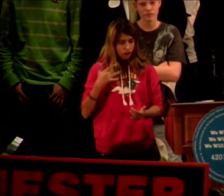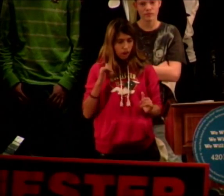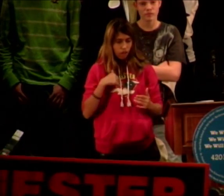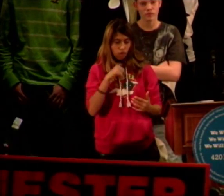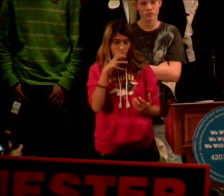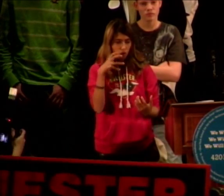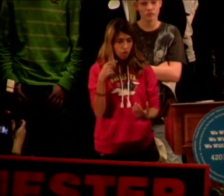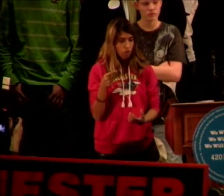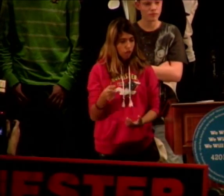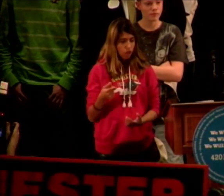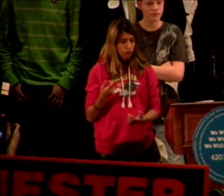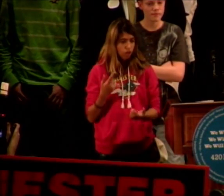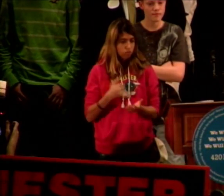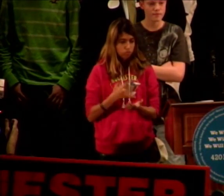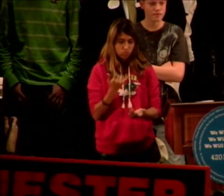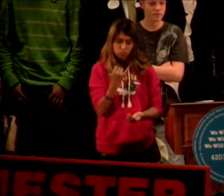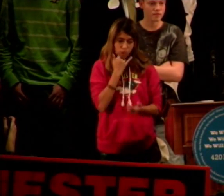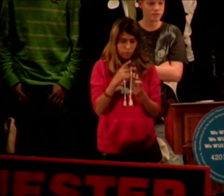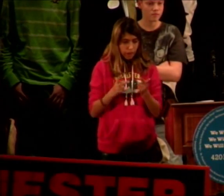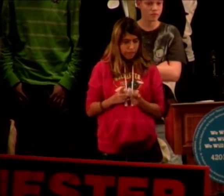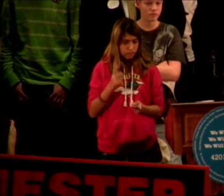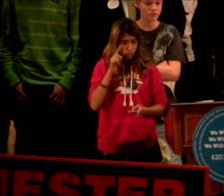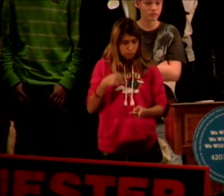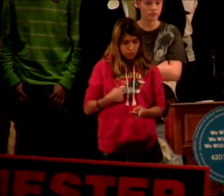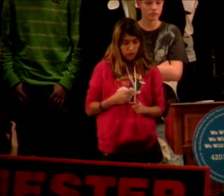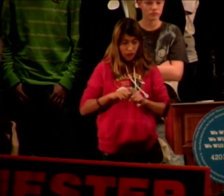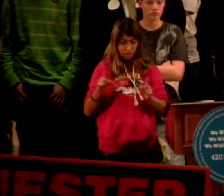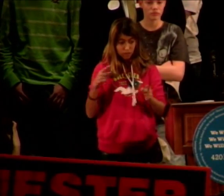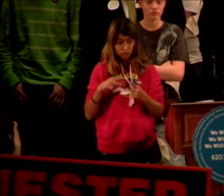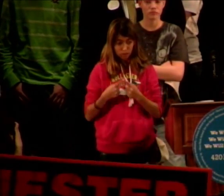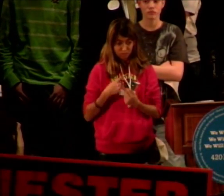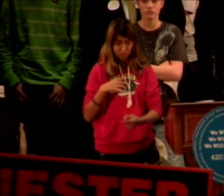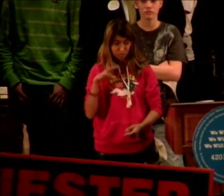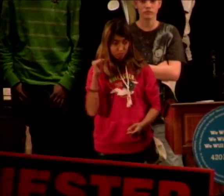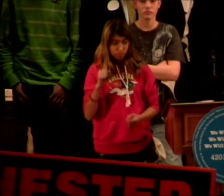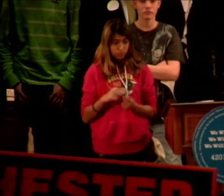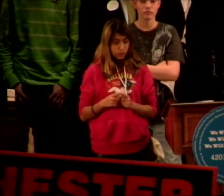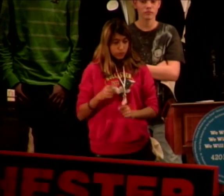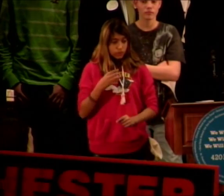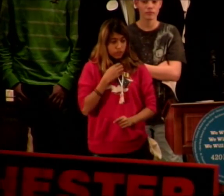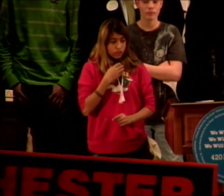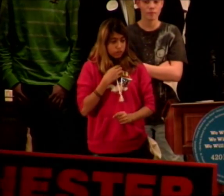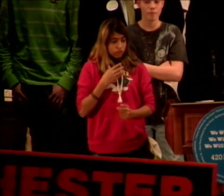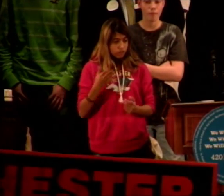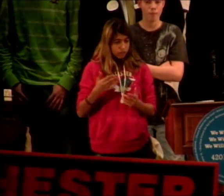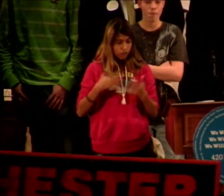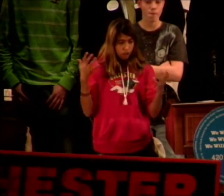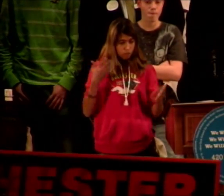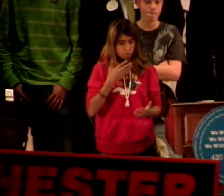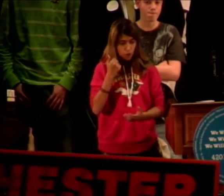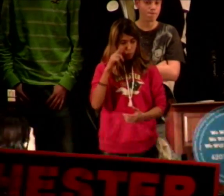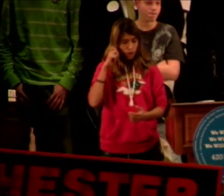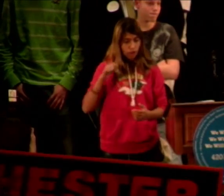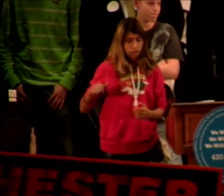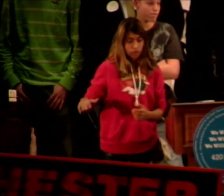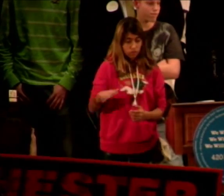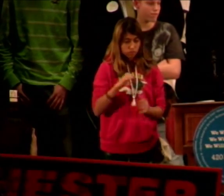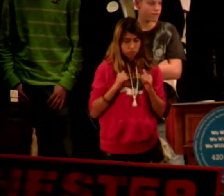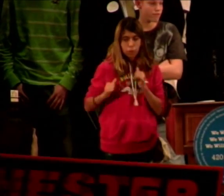to go through an interpreter. I feel like, you know, I didn't want to go to school. I knew I was in the wrong place. Then I went to Milnex. Things